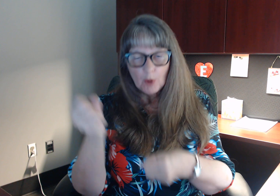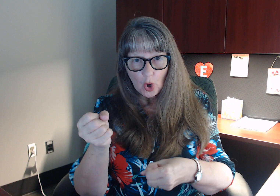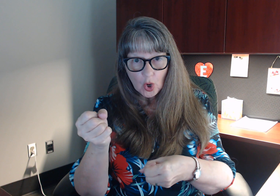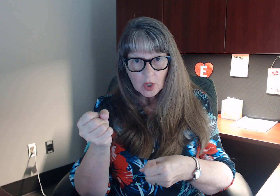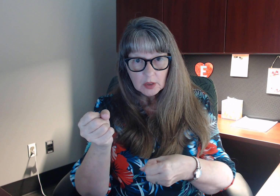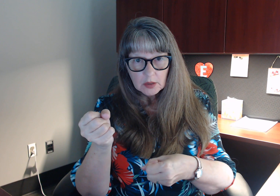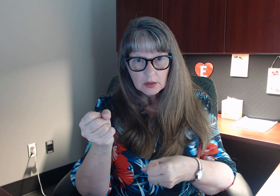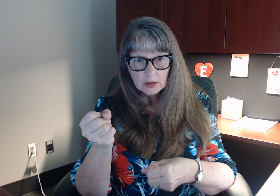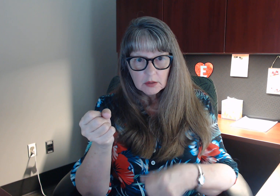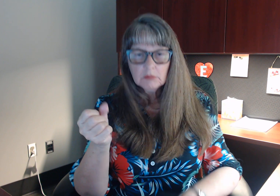baseball,